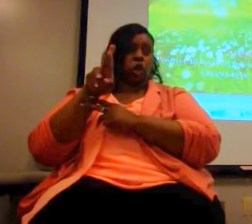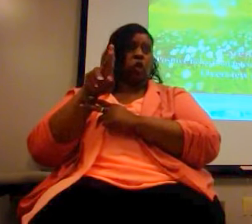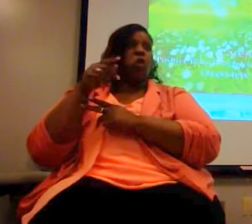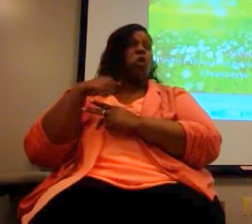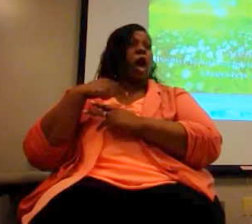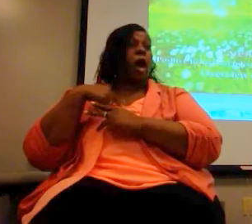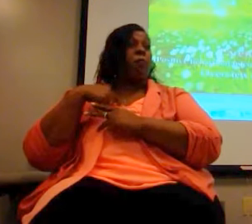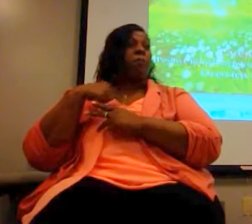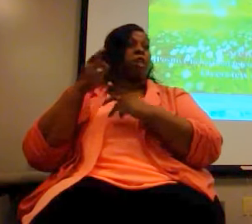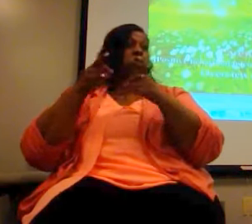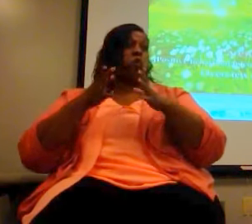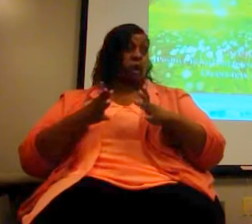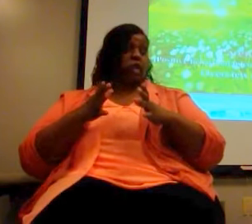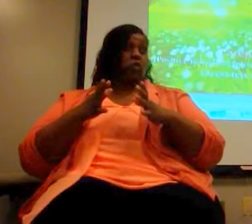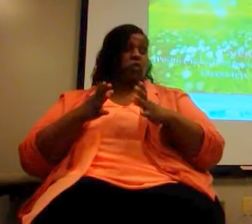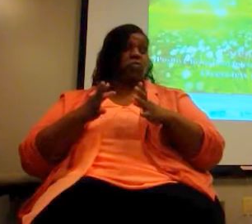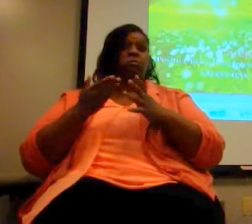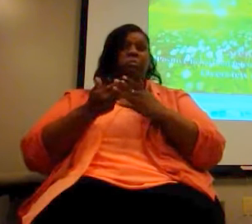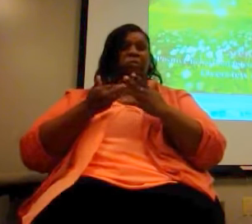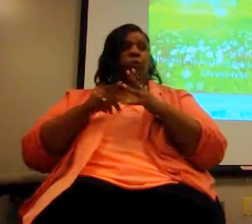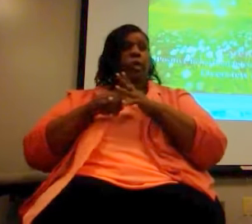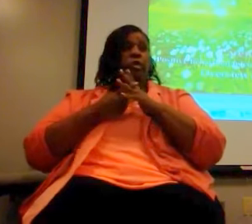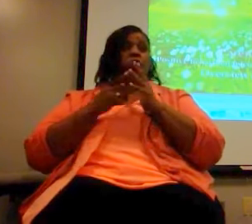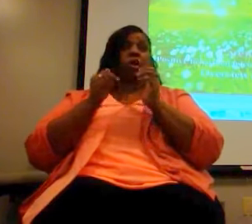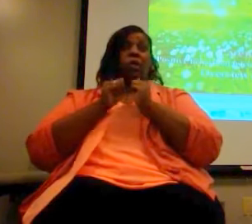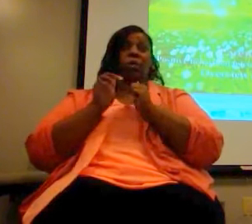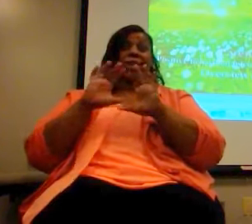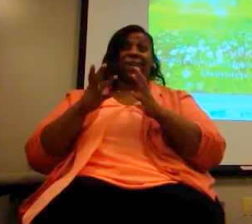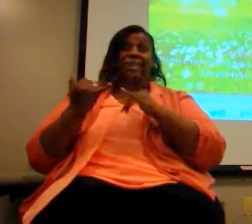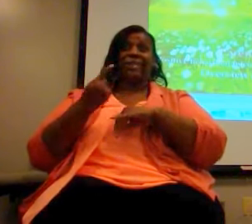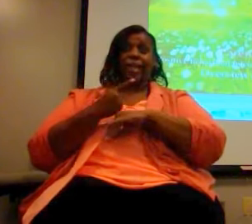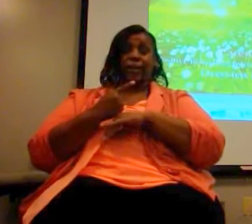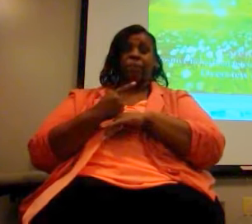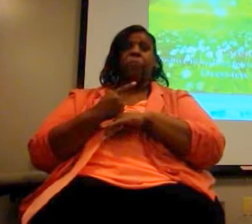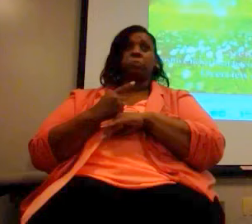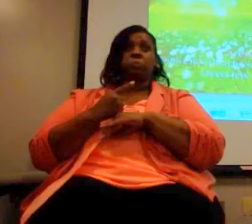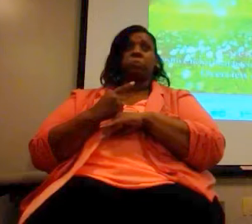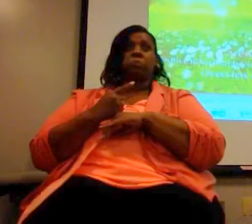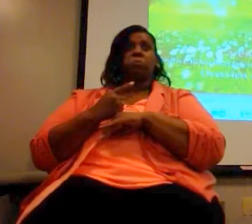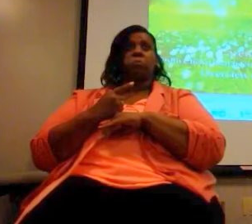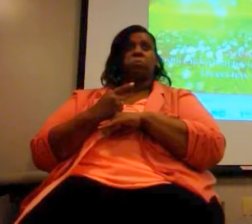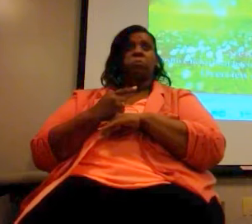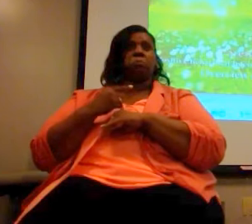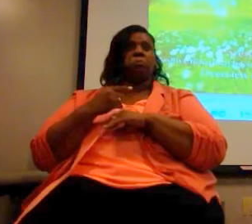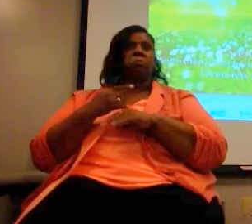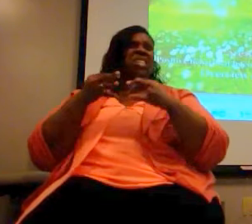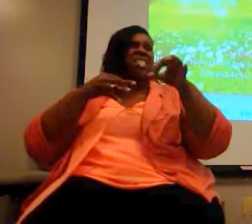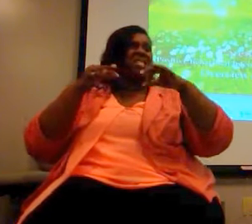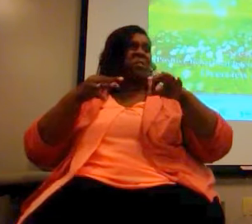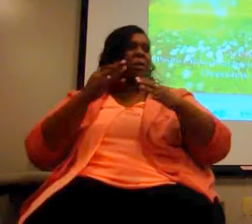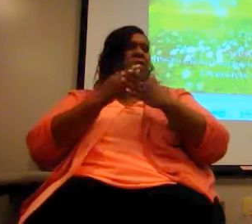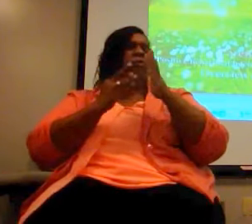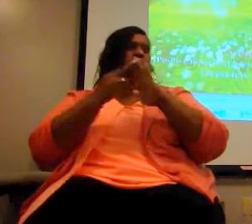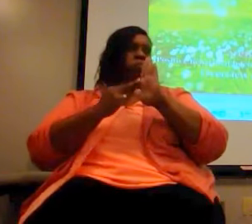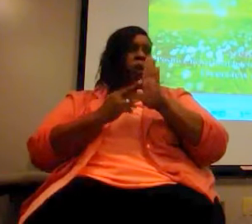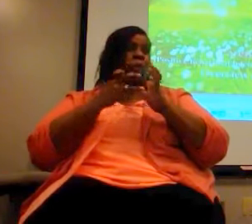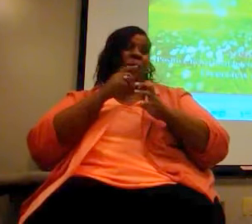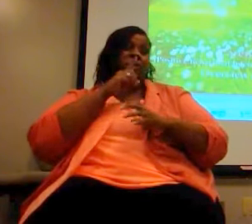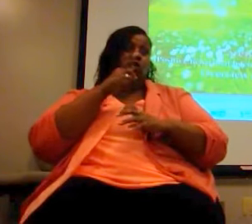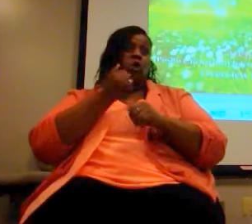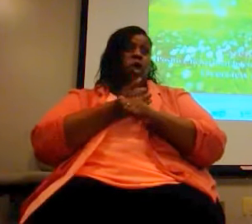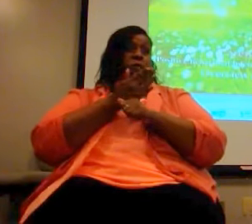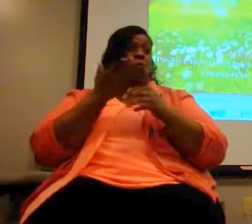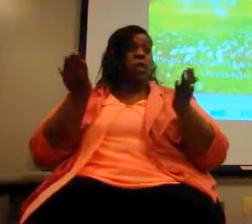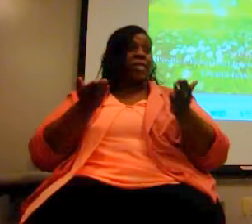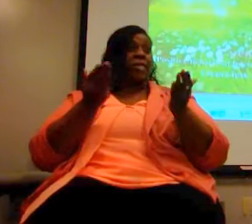Center. Before we get started with our webinar, a little bit of housekeeping. I always like to make sure everyone is hearing